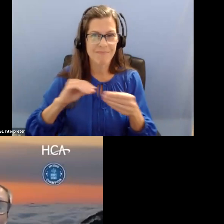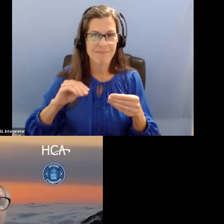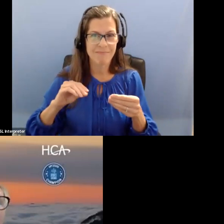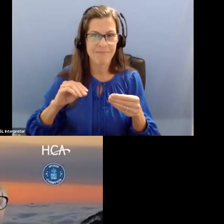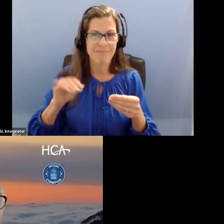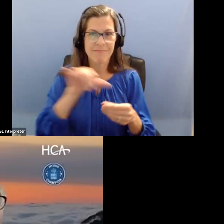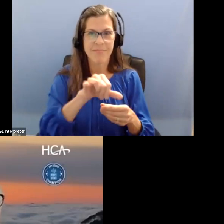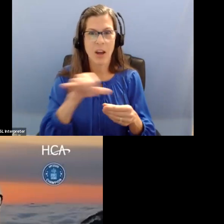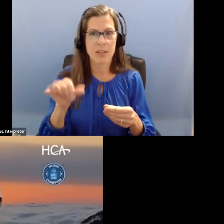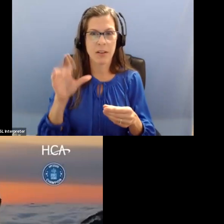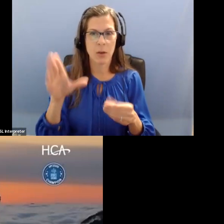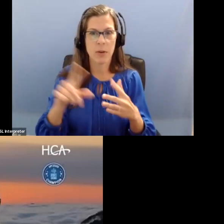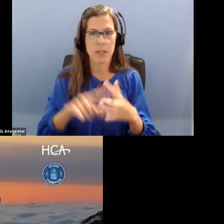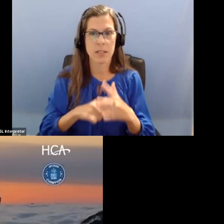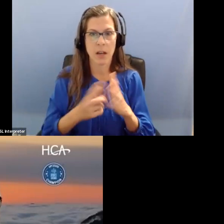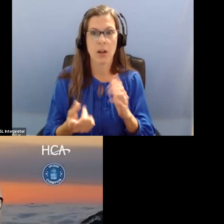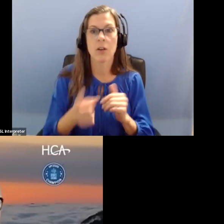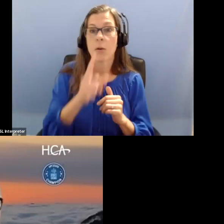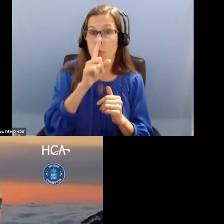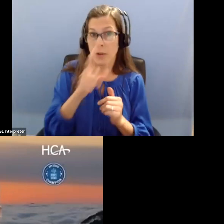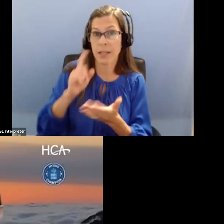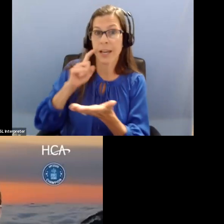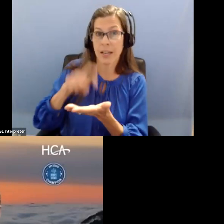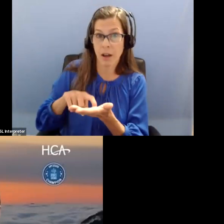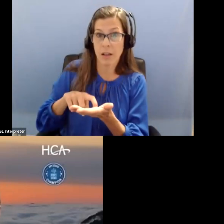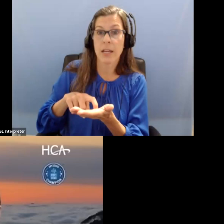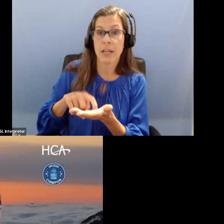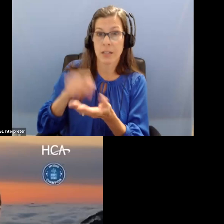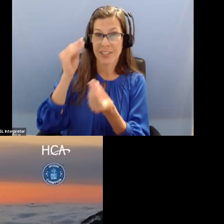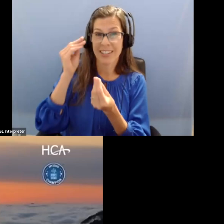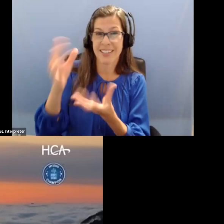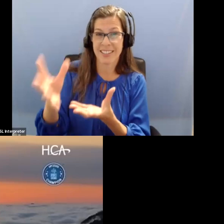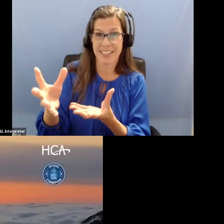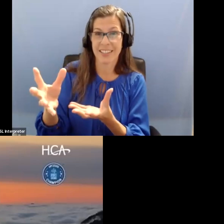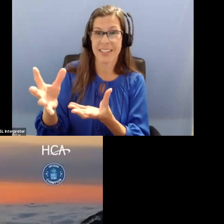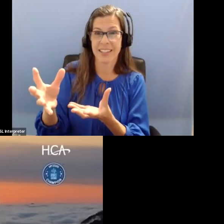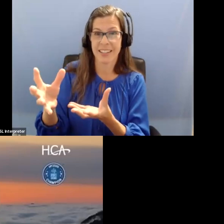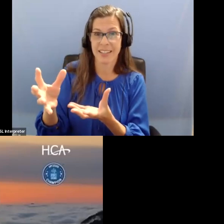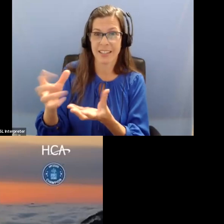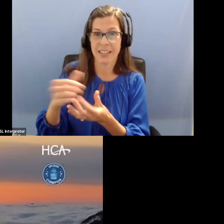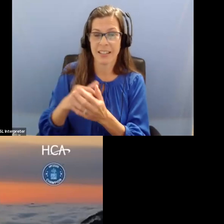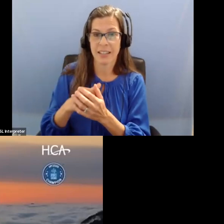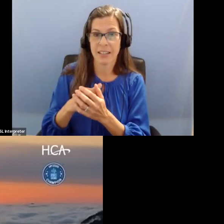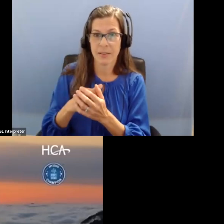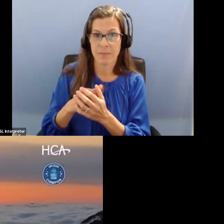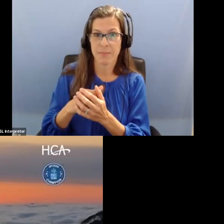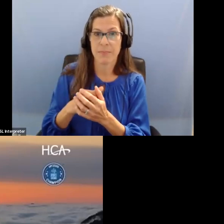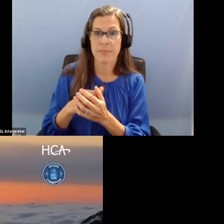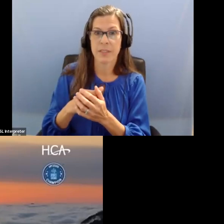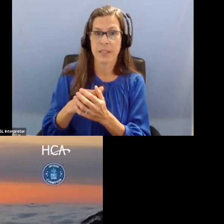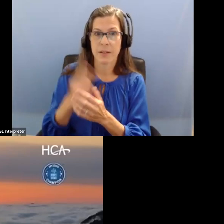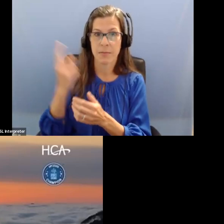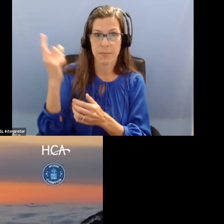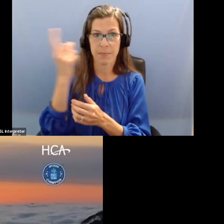I'm also going to start to really acknowledge and say, 988 is up and running. It is available.